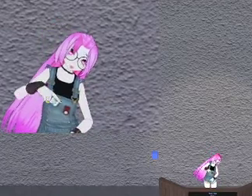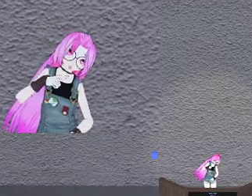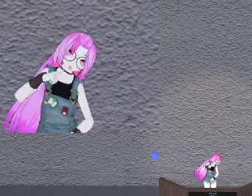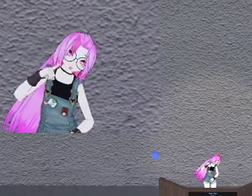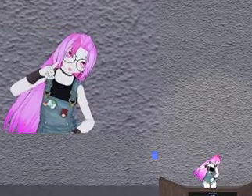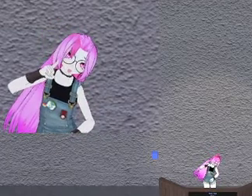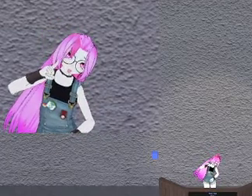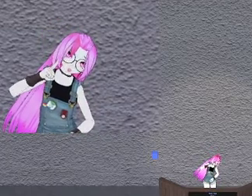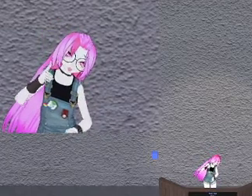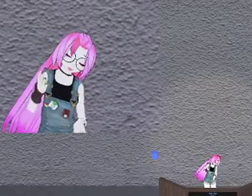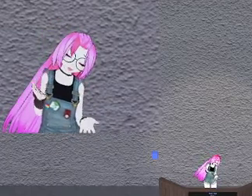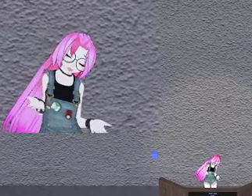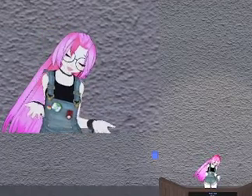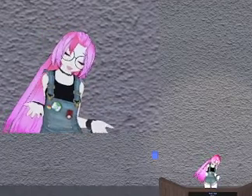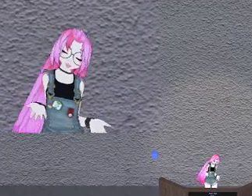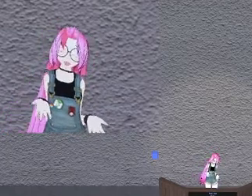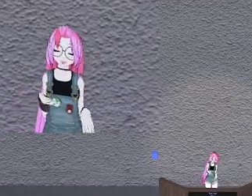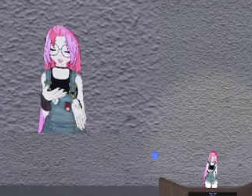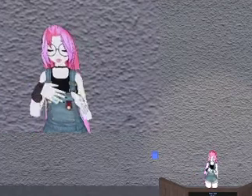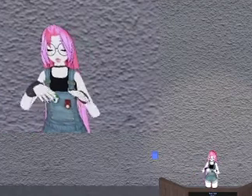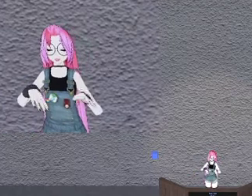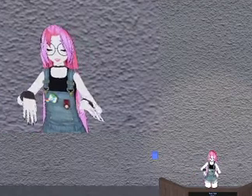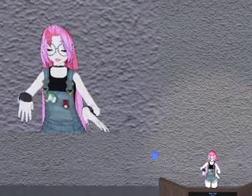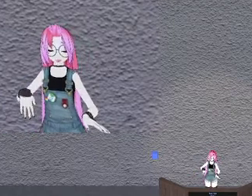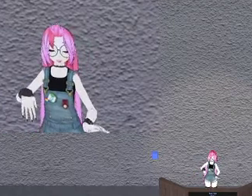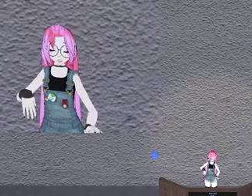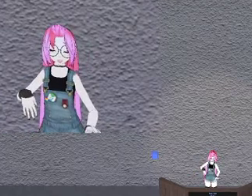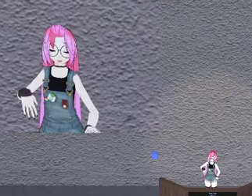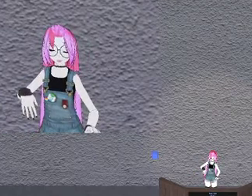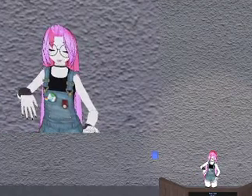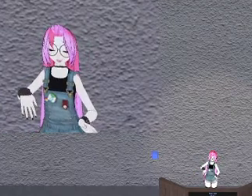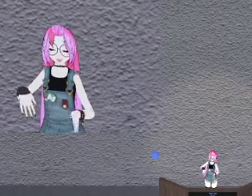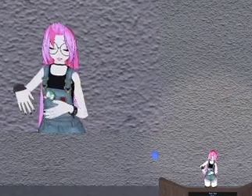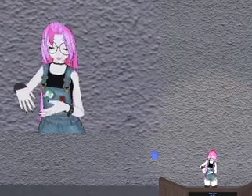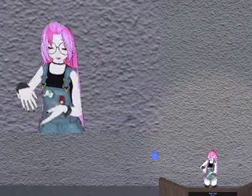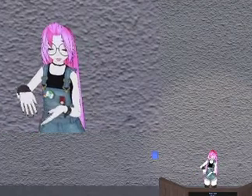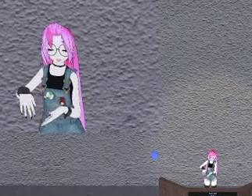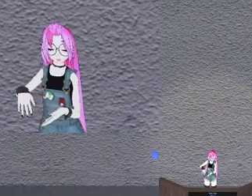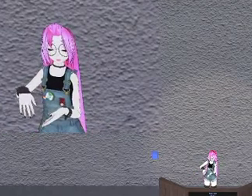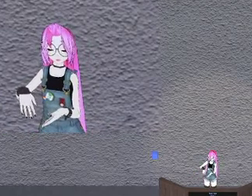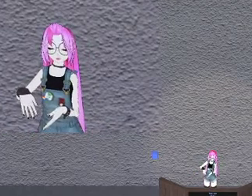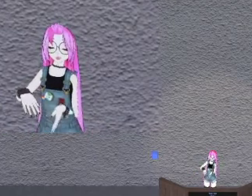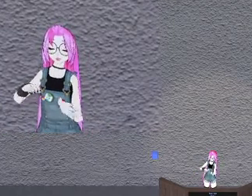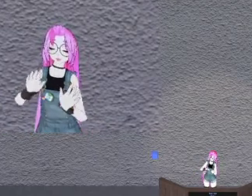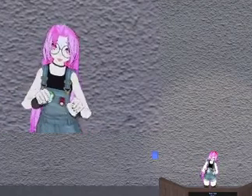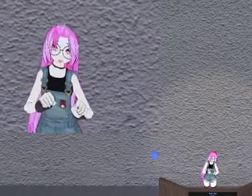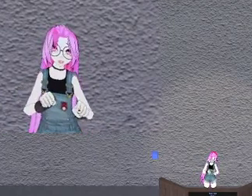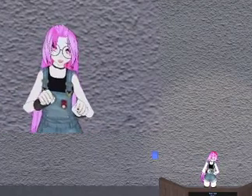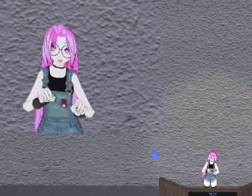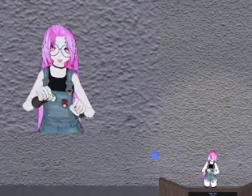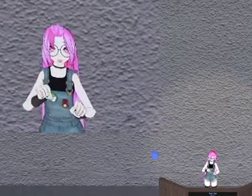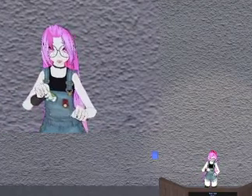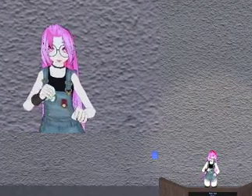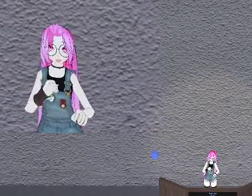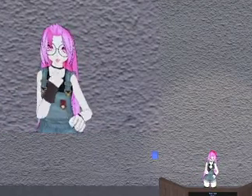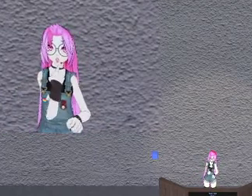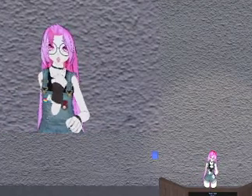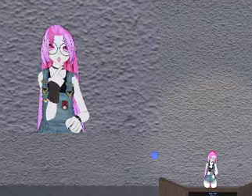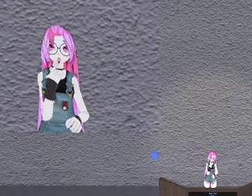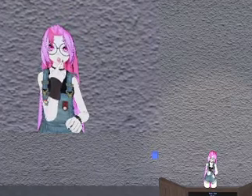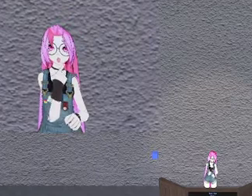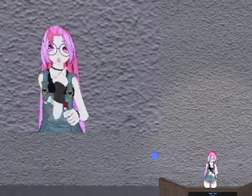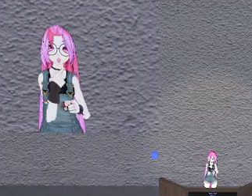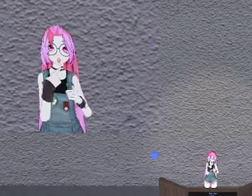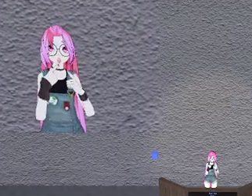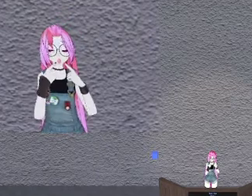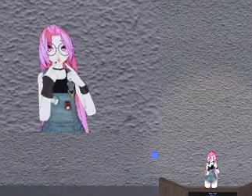yet deaf? Like that's weird because I read this as yet. To me, this is yet, but it can mean late. And you're right,